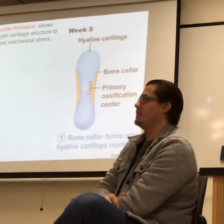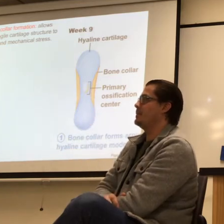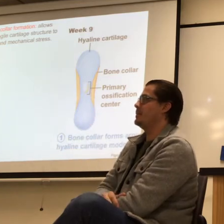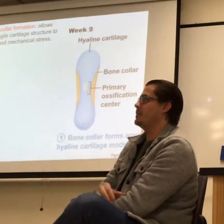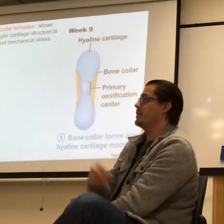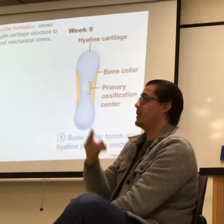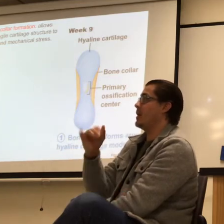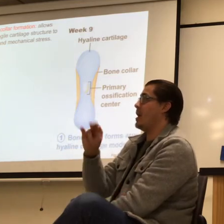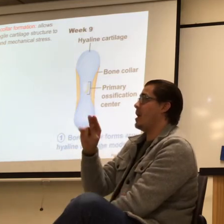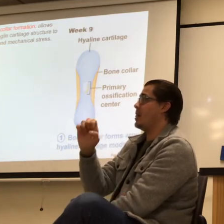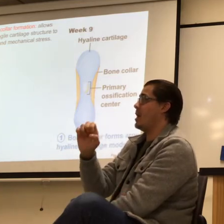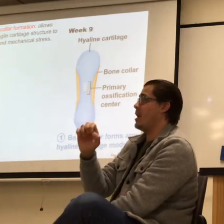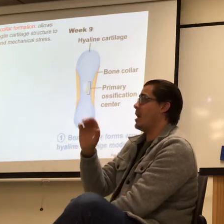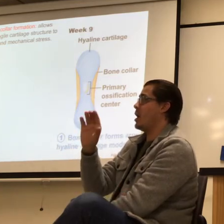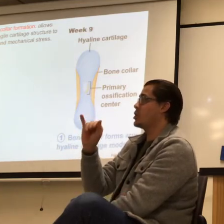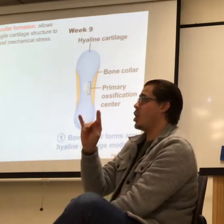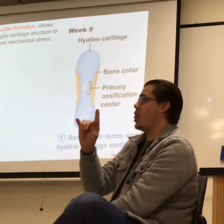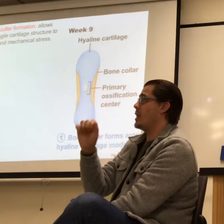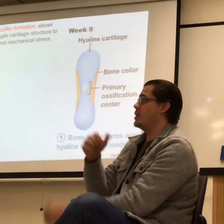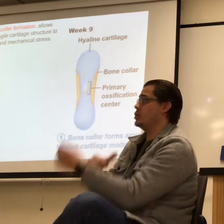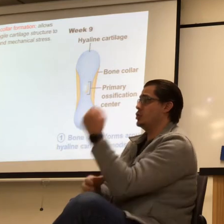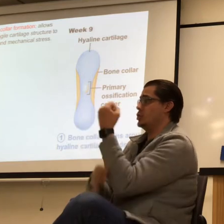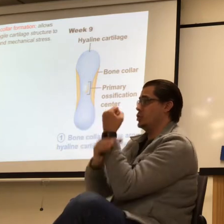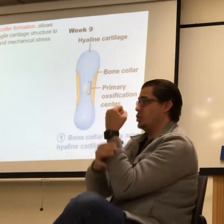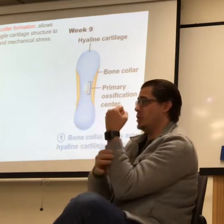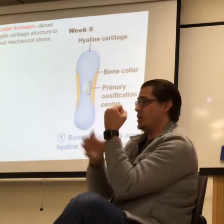Hyaline cartilage.